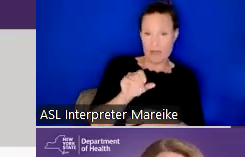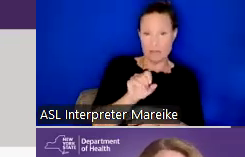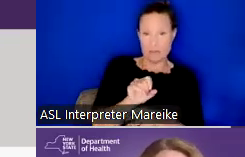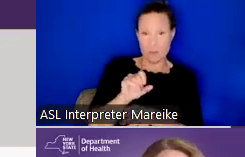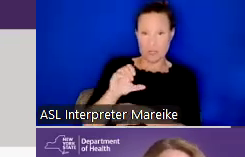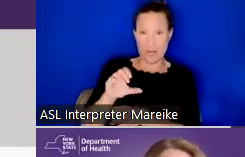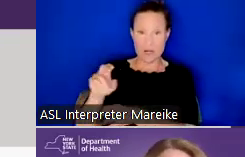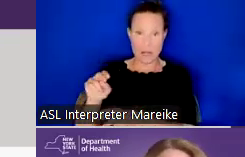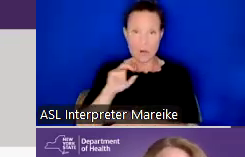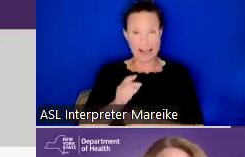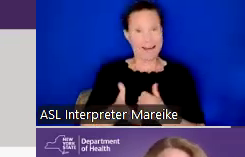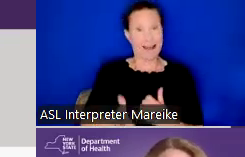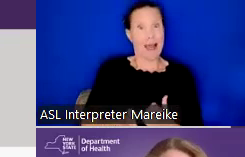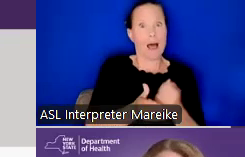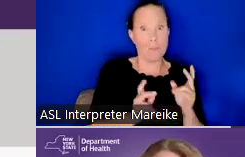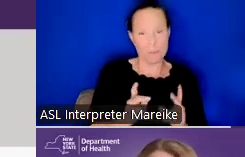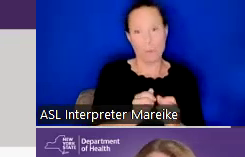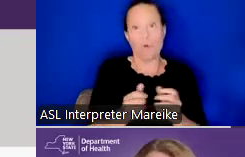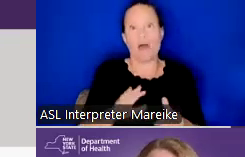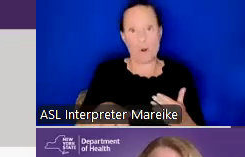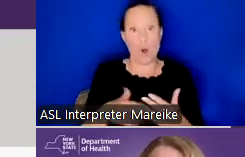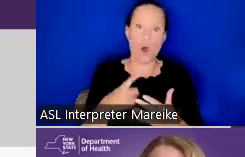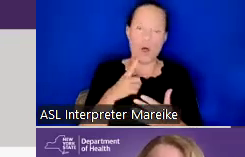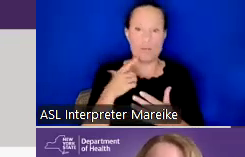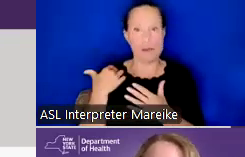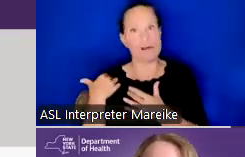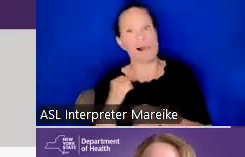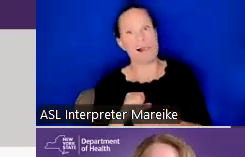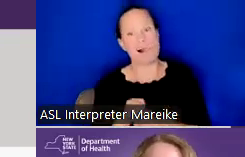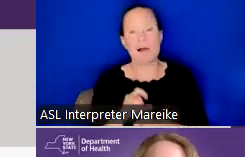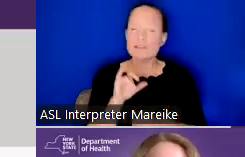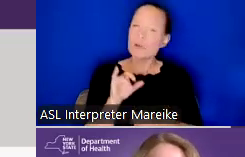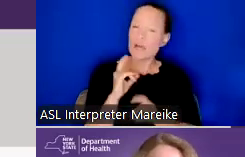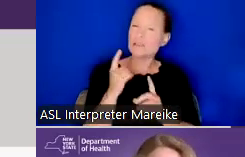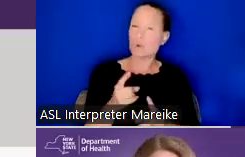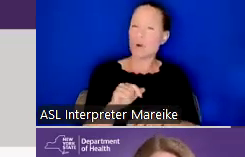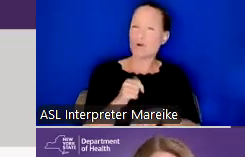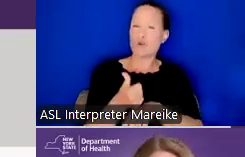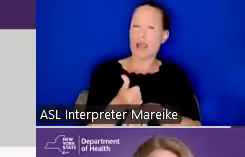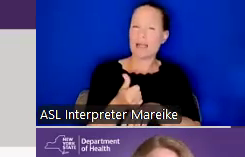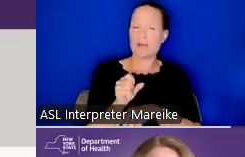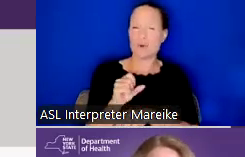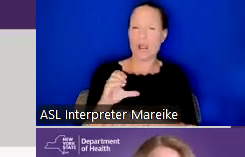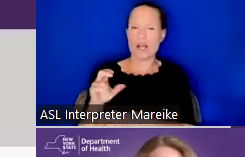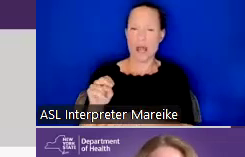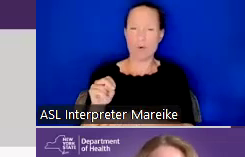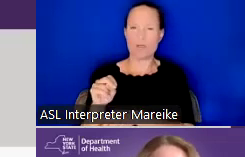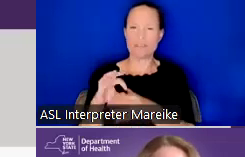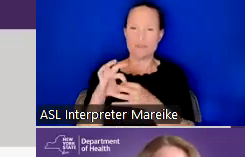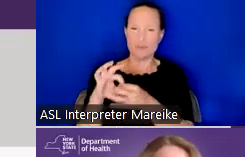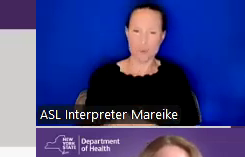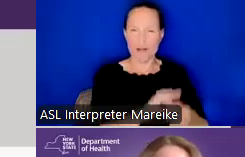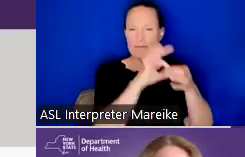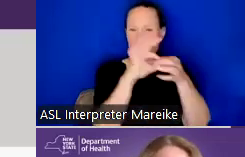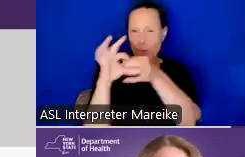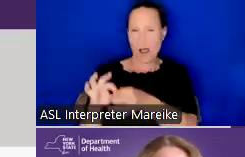and help people. So that is the goal of creating the social care networks is to kind of join everybody together, have